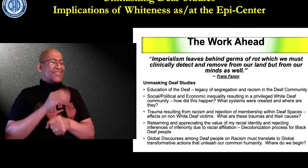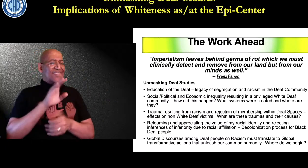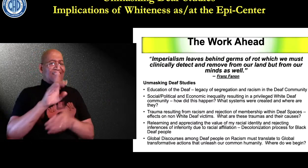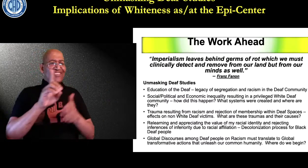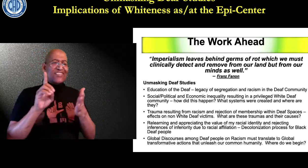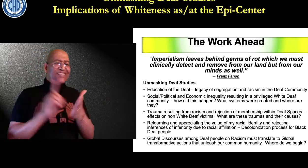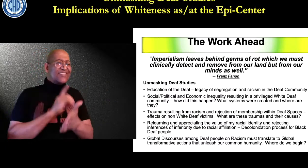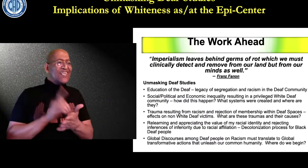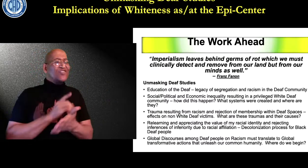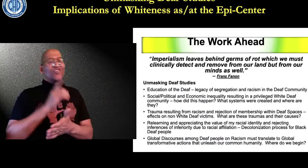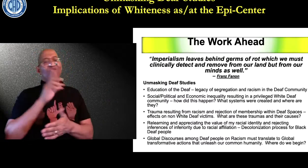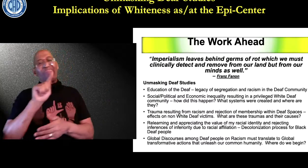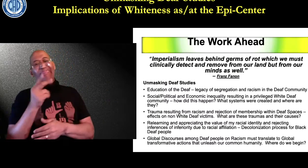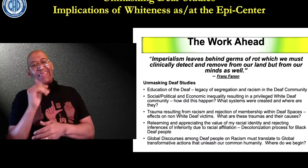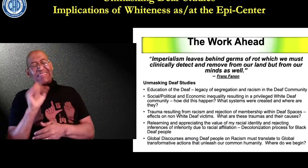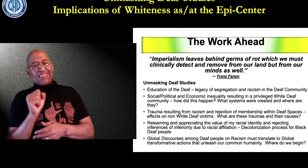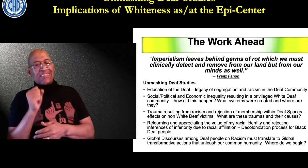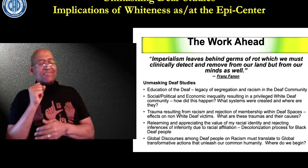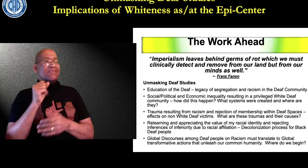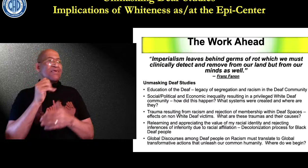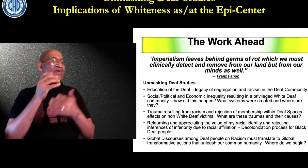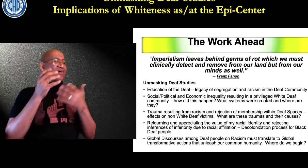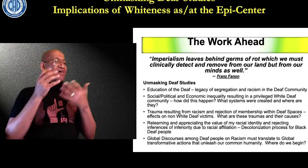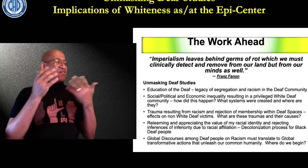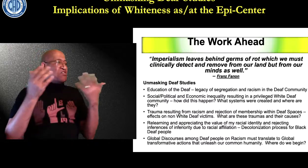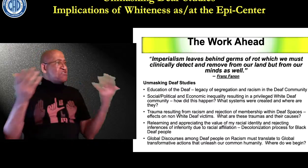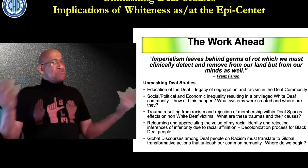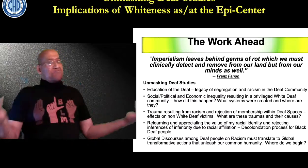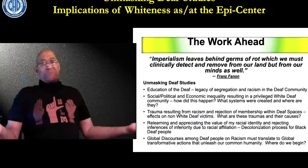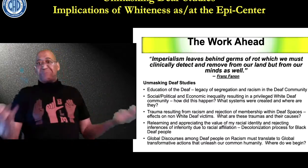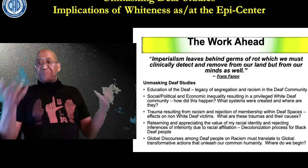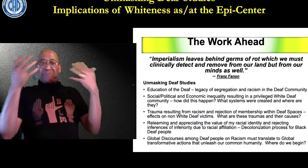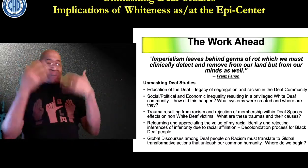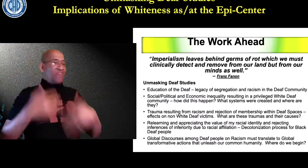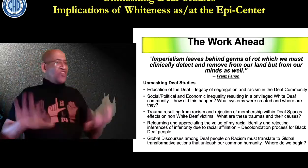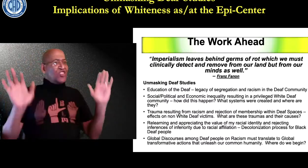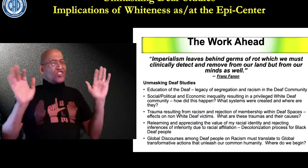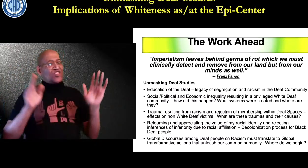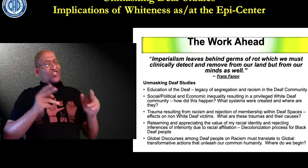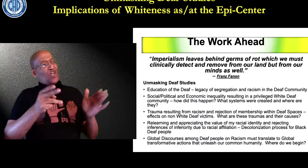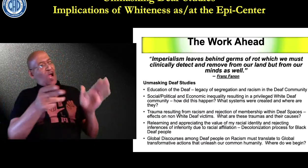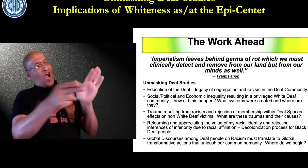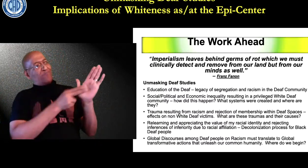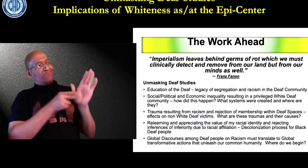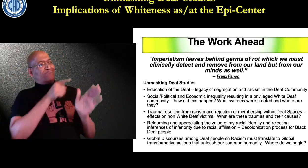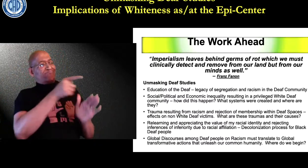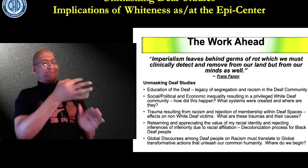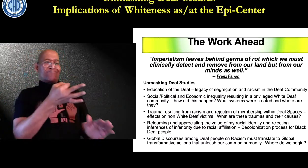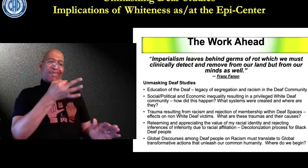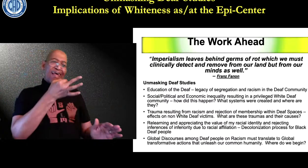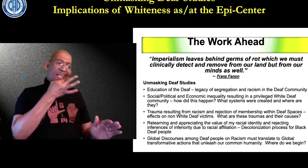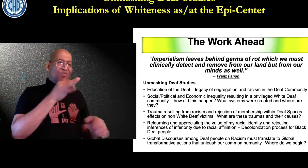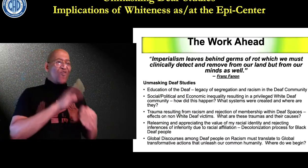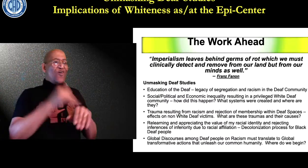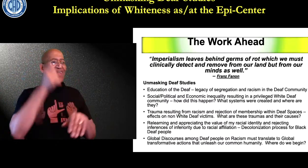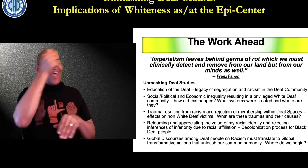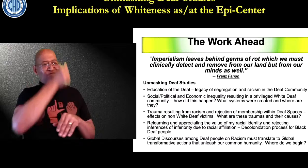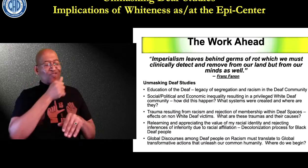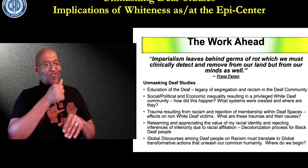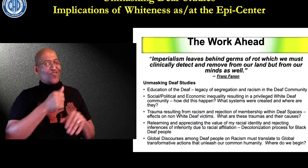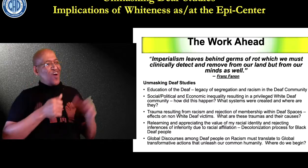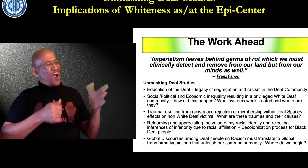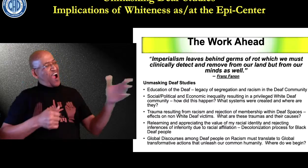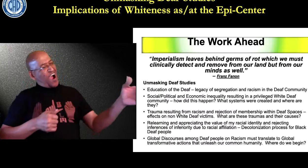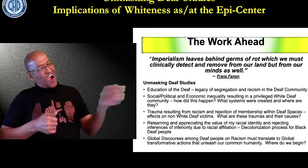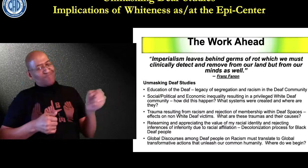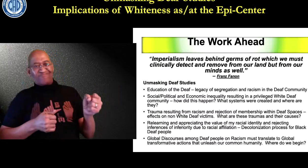different studies and I've come back here to America and I get the dictionary and kind of just go forth with it. And then I see